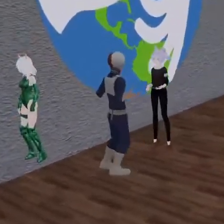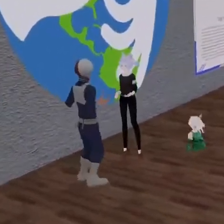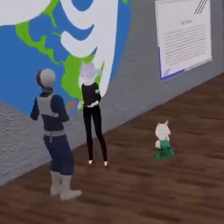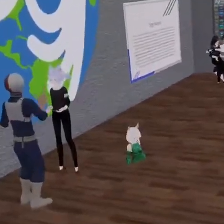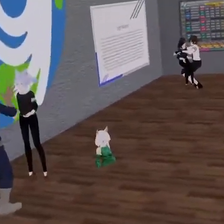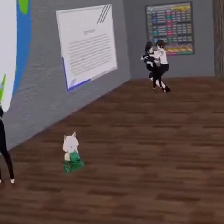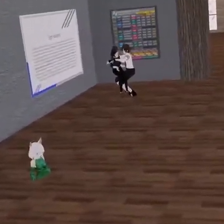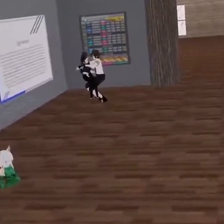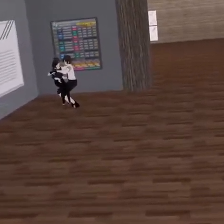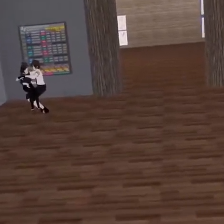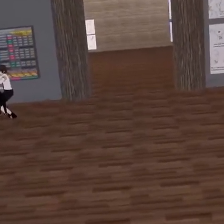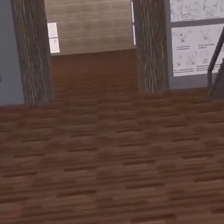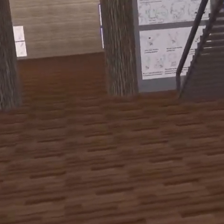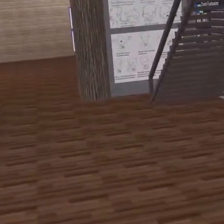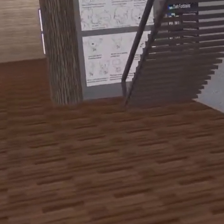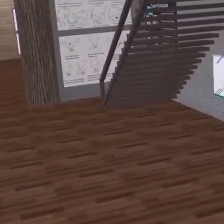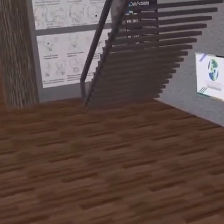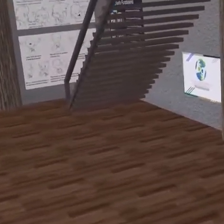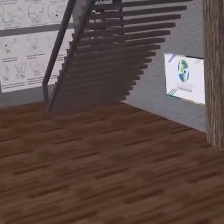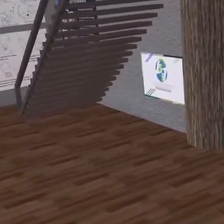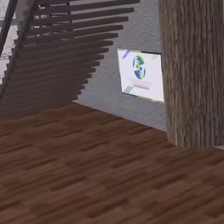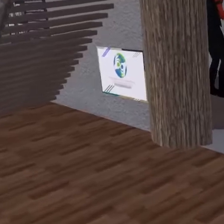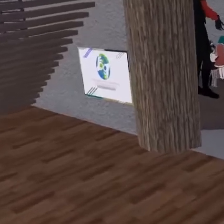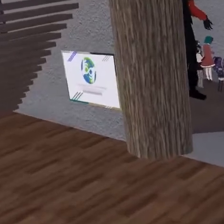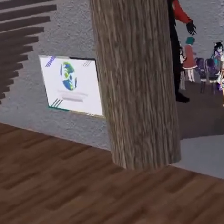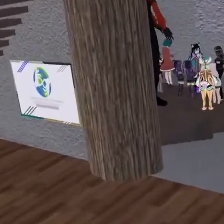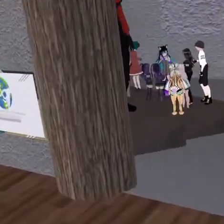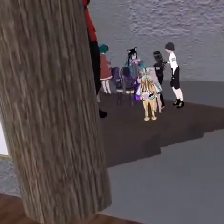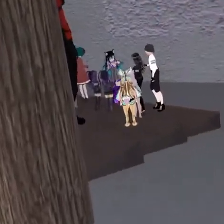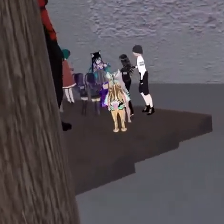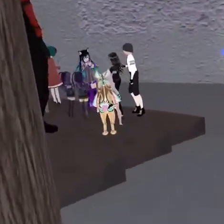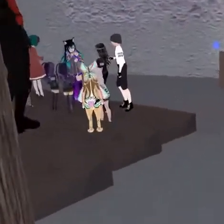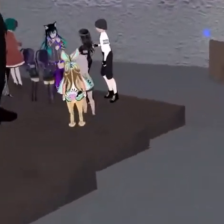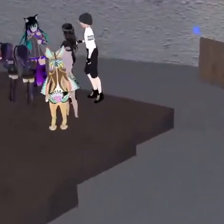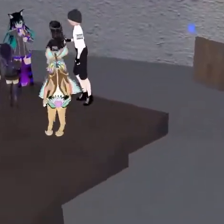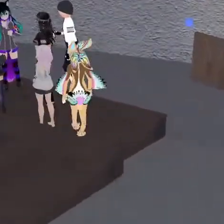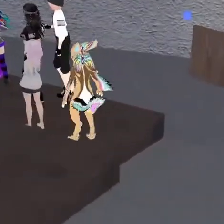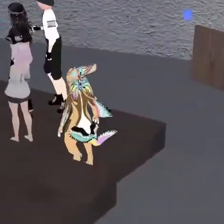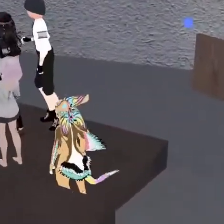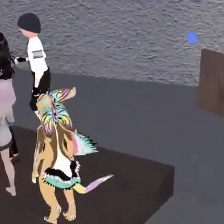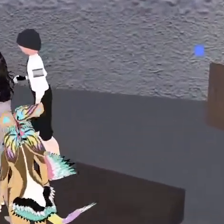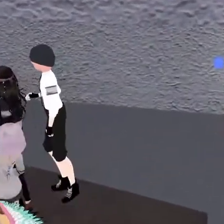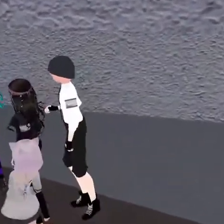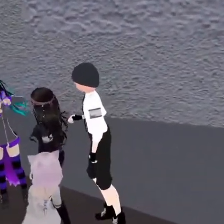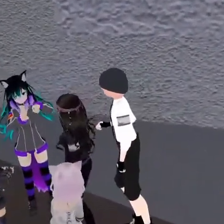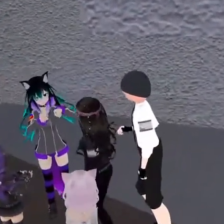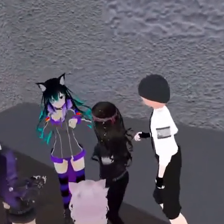You're fine. I hear the snorts of Nick's. Welcome or invite STR. Oh my god, I was